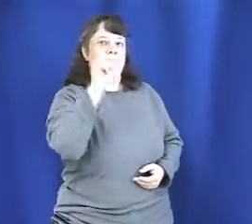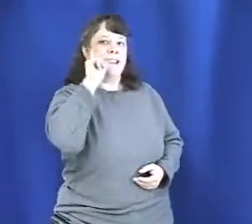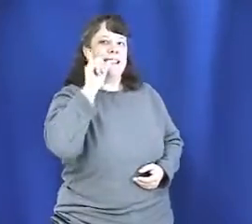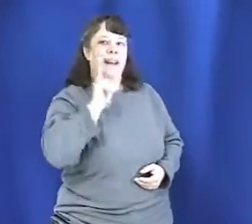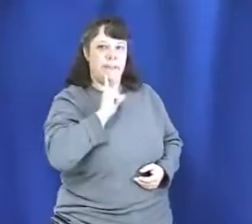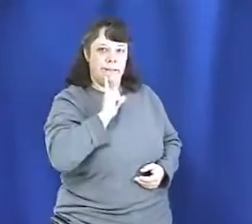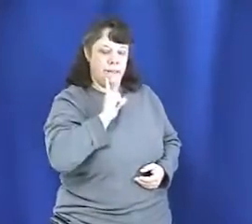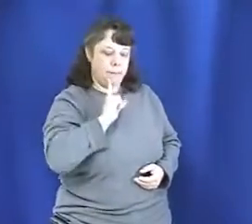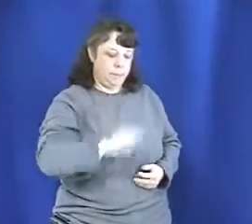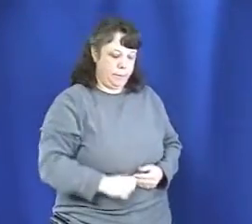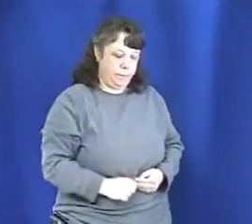They deaf.